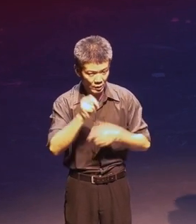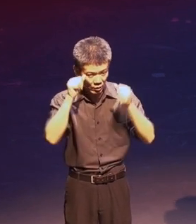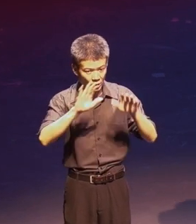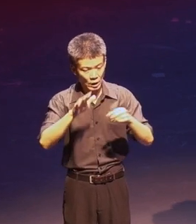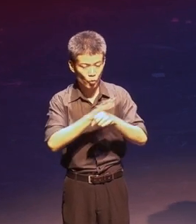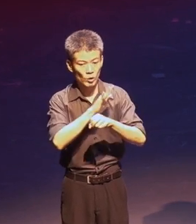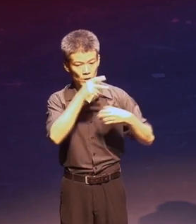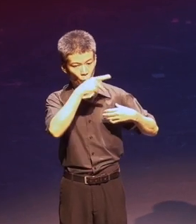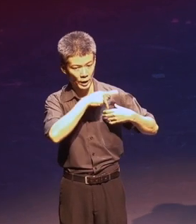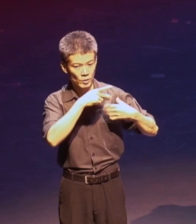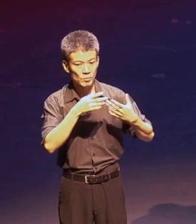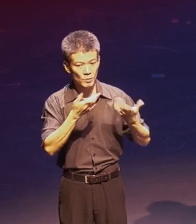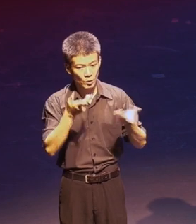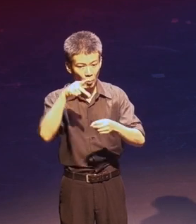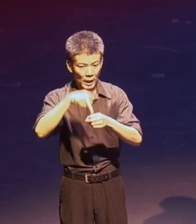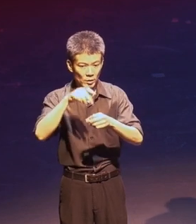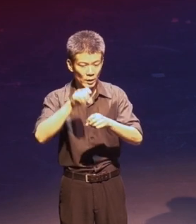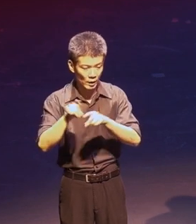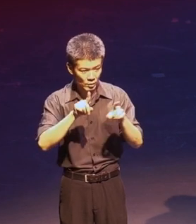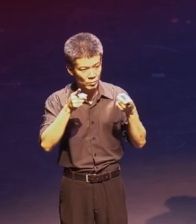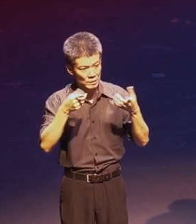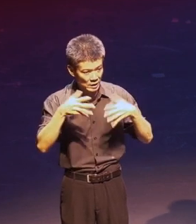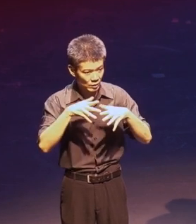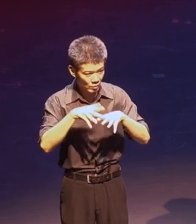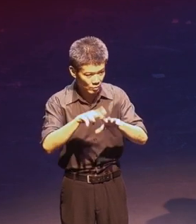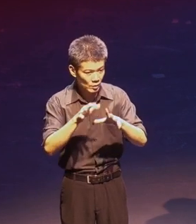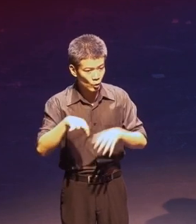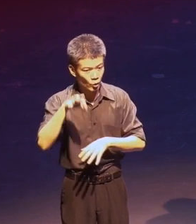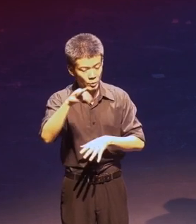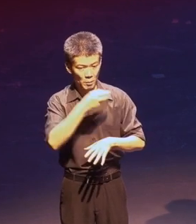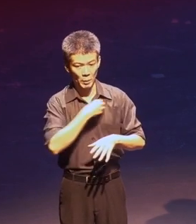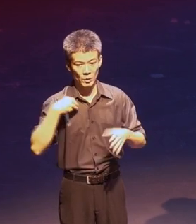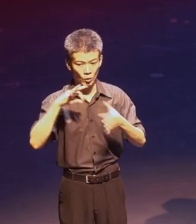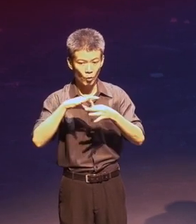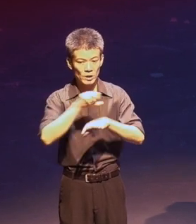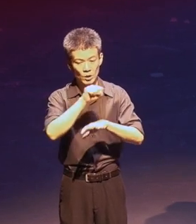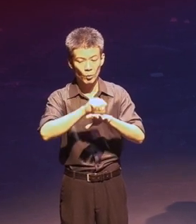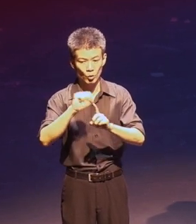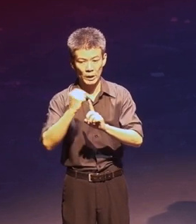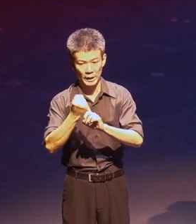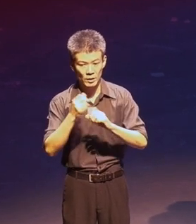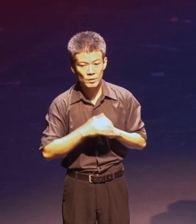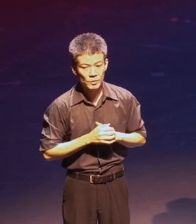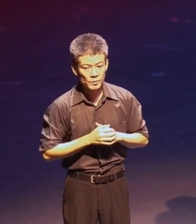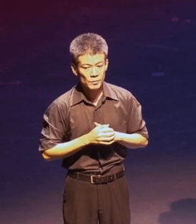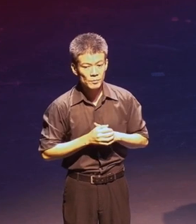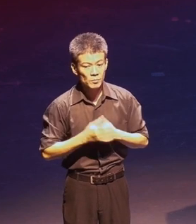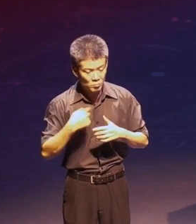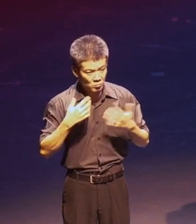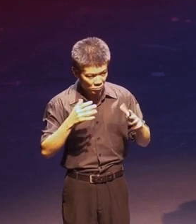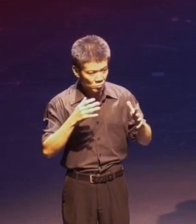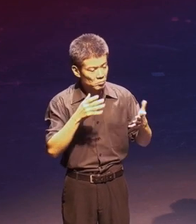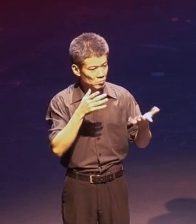achieve their fullest potential, and participate as integral contributing members of Singapore society. I